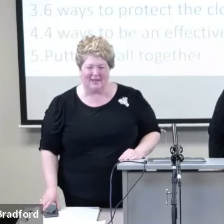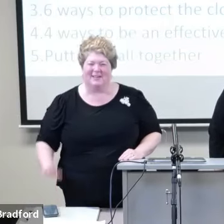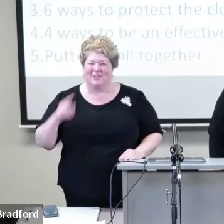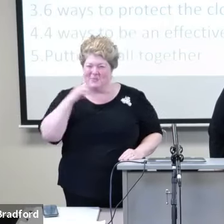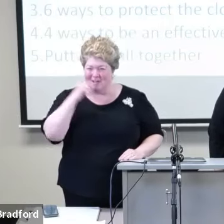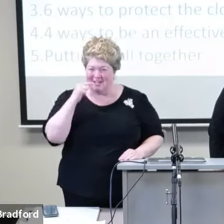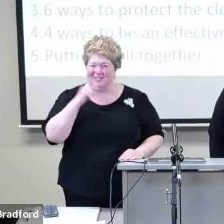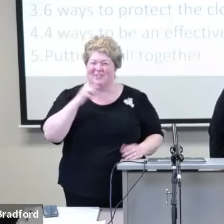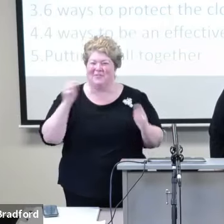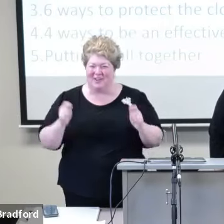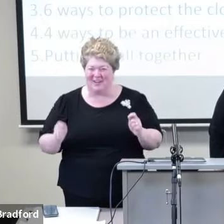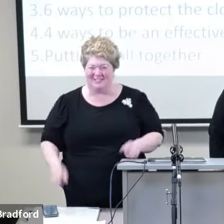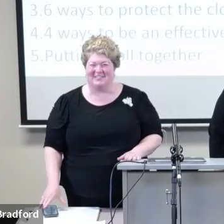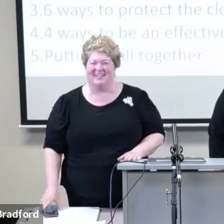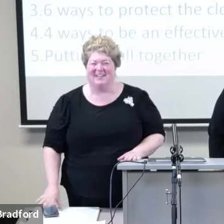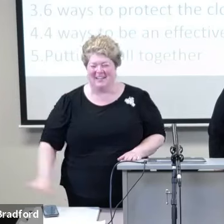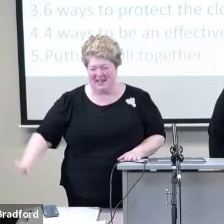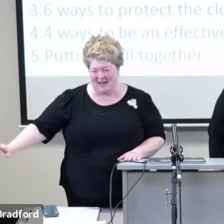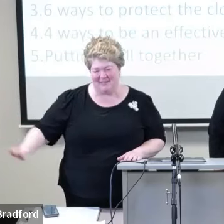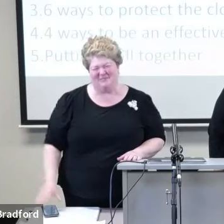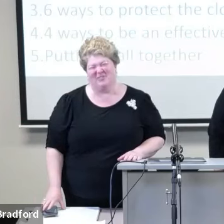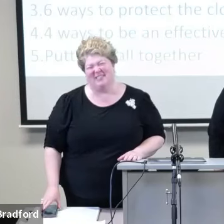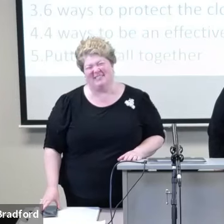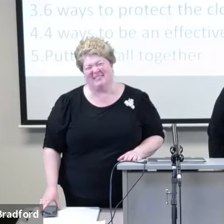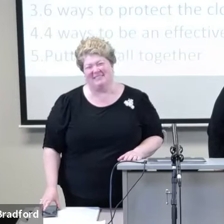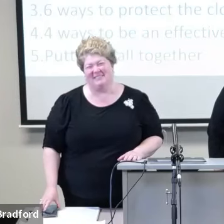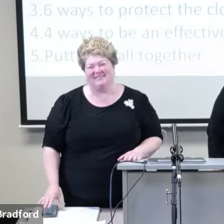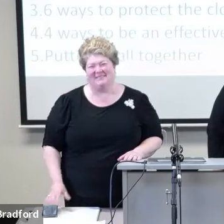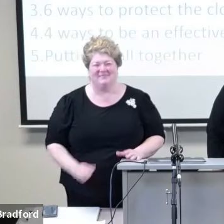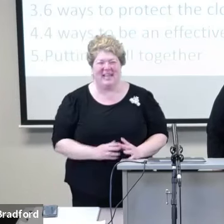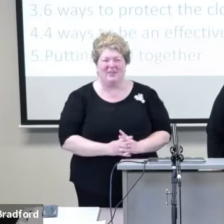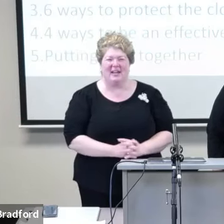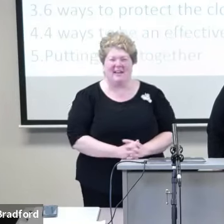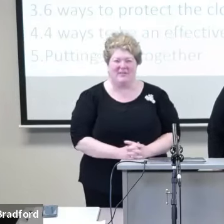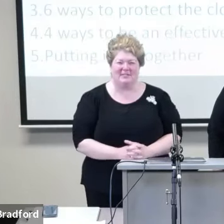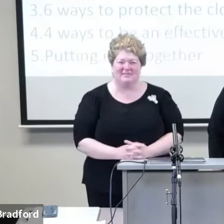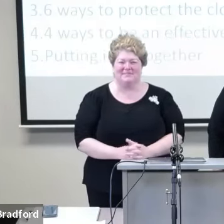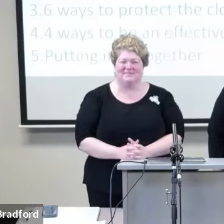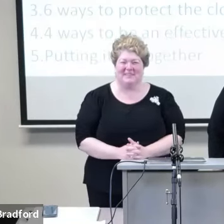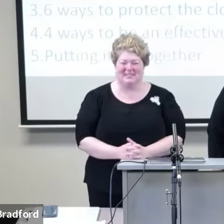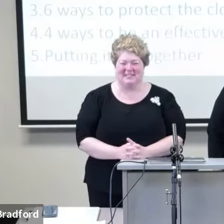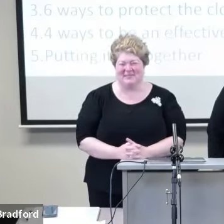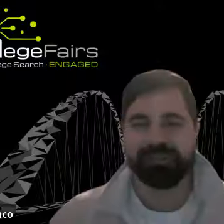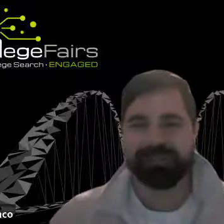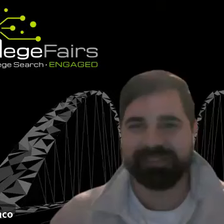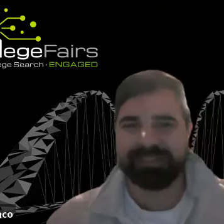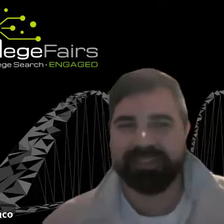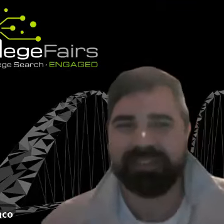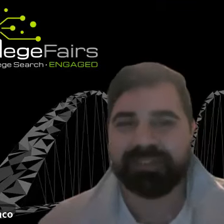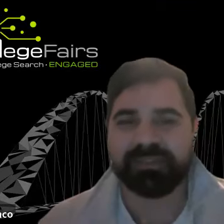away go brush go floss and have it somewhere else eight or nine hours wonderful